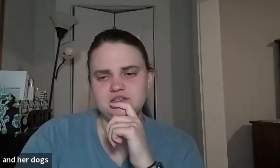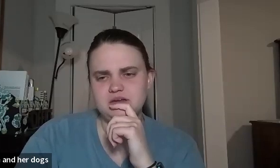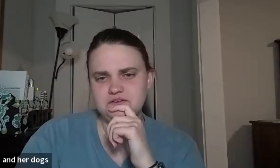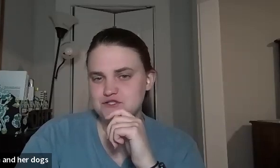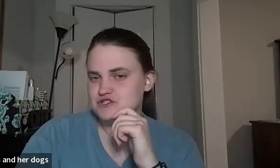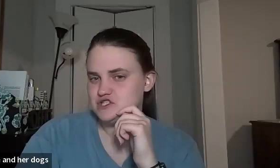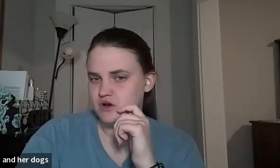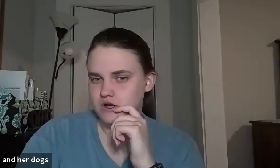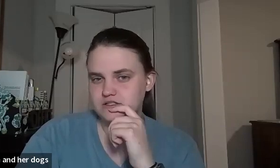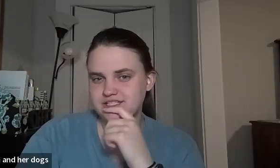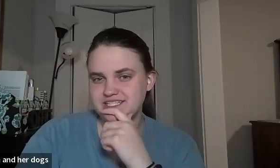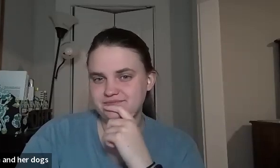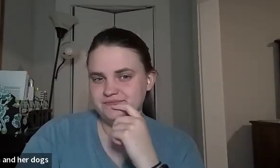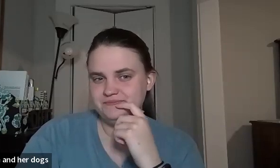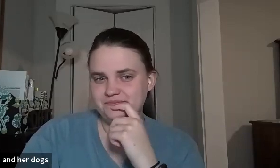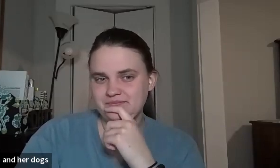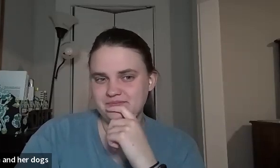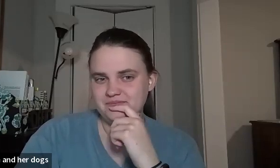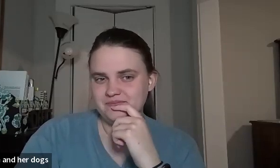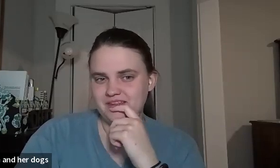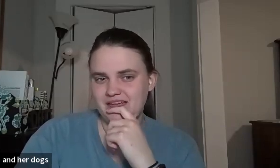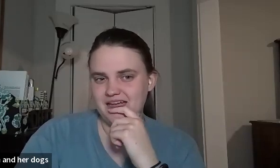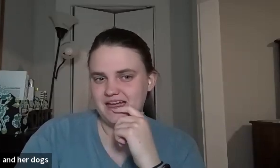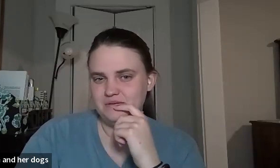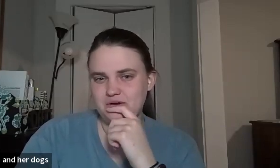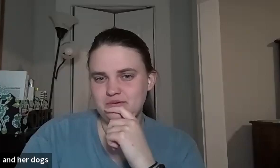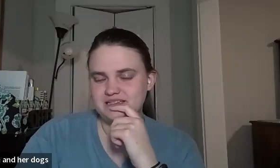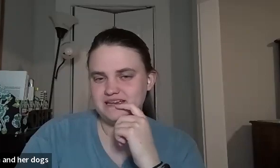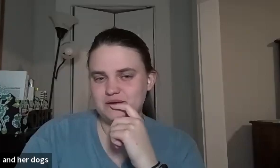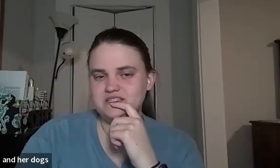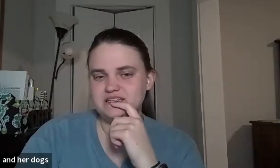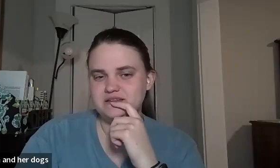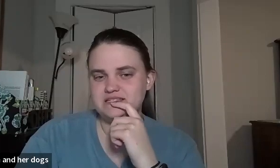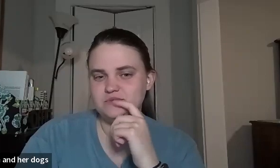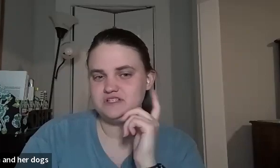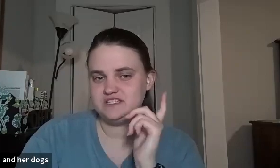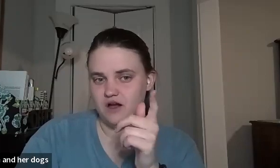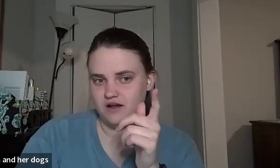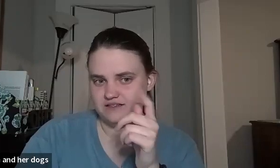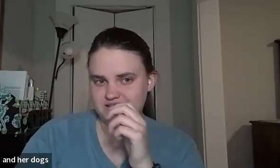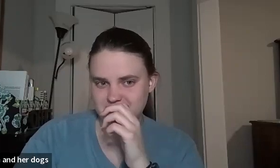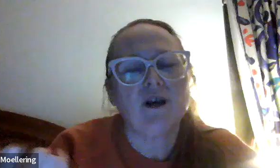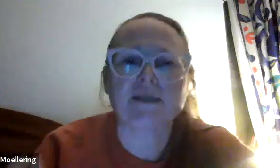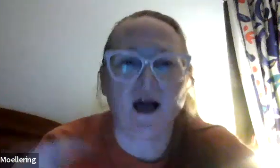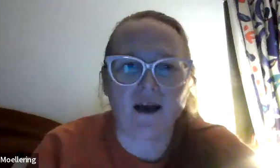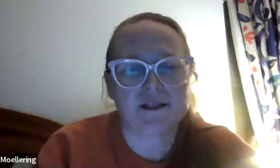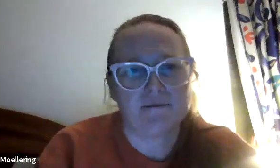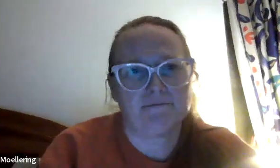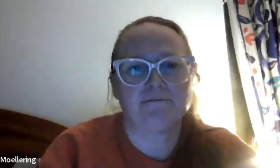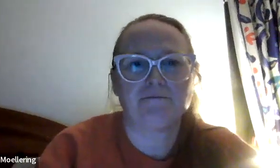we ever do stars? I don't know if we did, because that one's, it's similar to socks. When we talked about socks. Yeah.